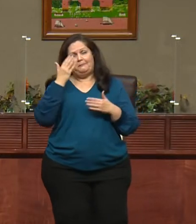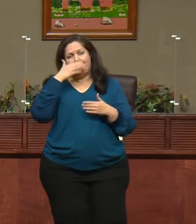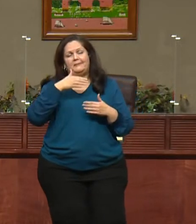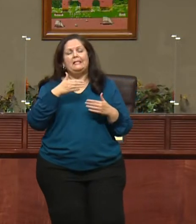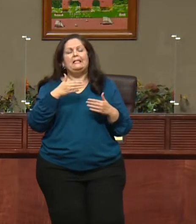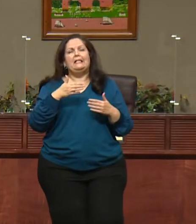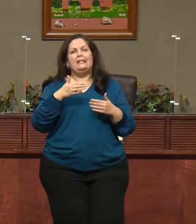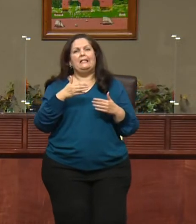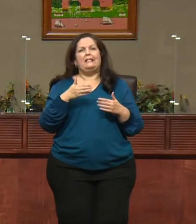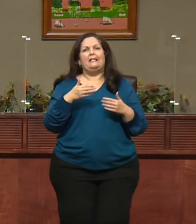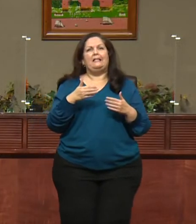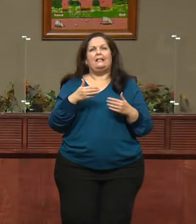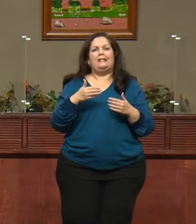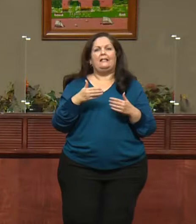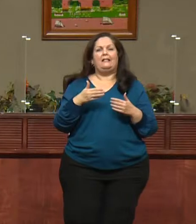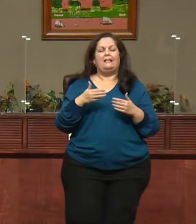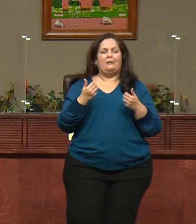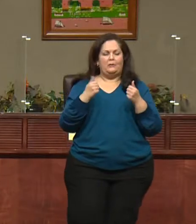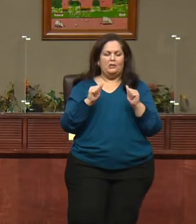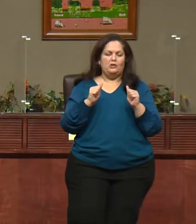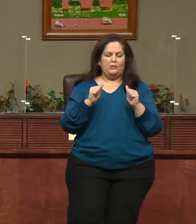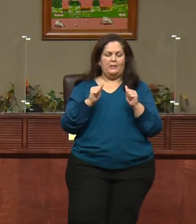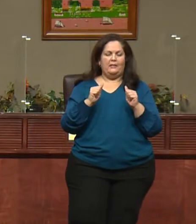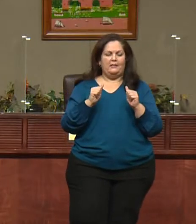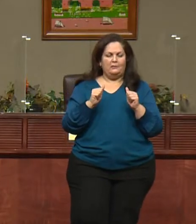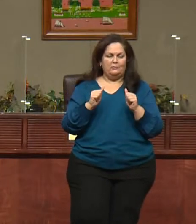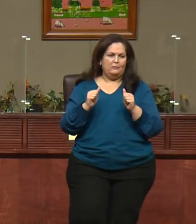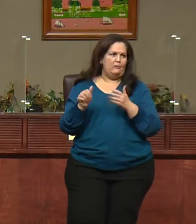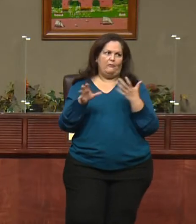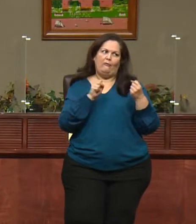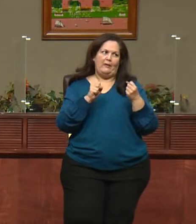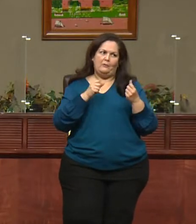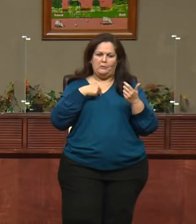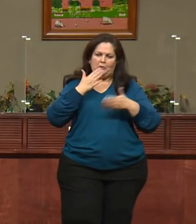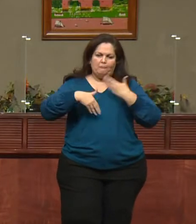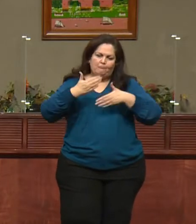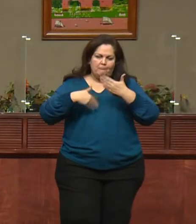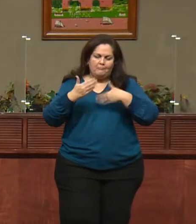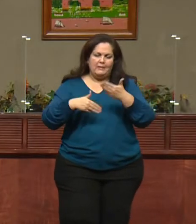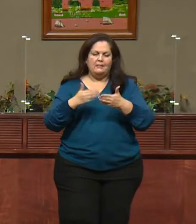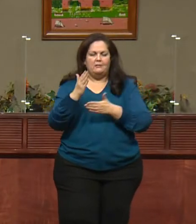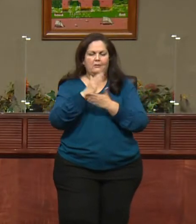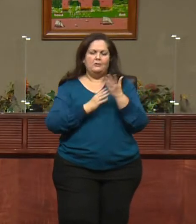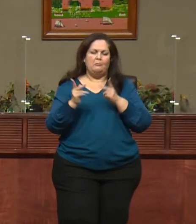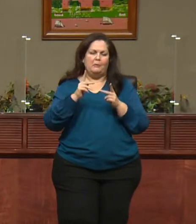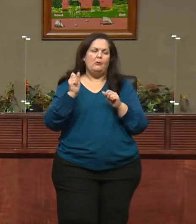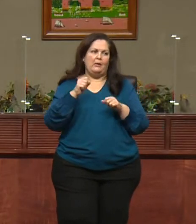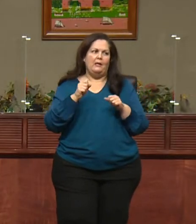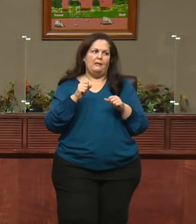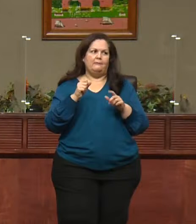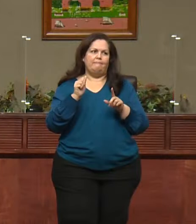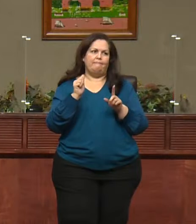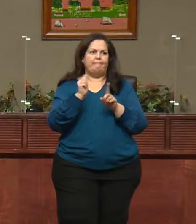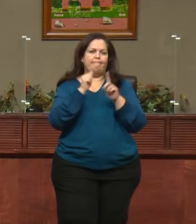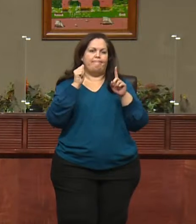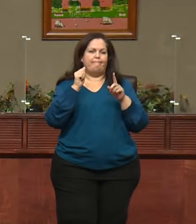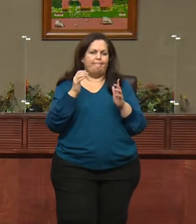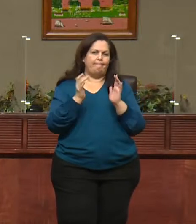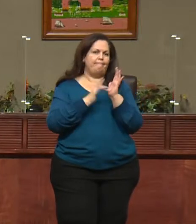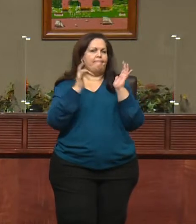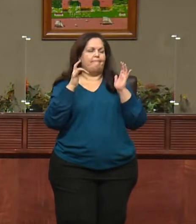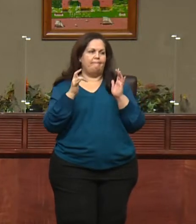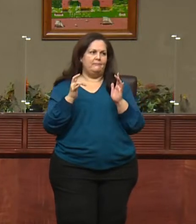As we are engaged in this process and try to move people quickly, some people could squeeze in. So it's probably higher